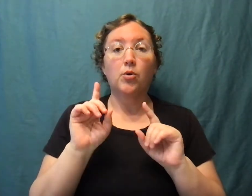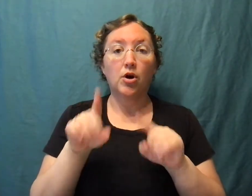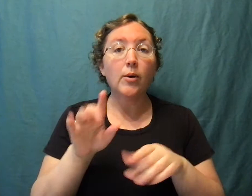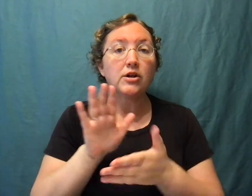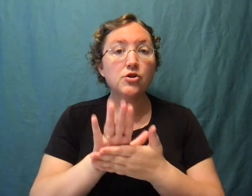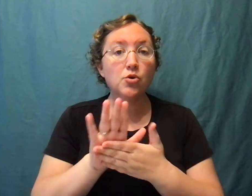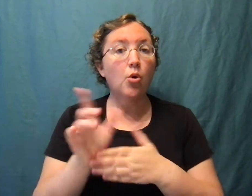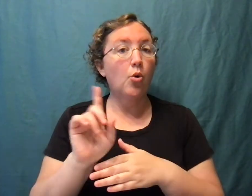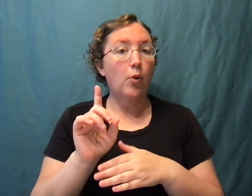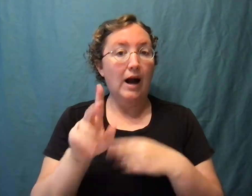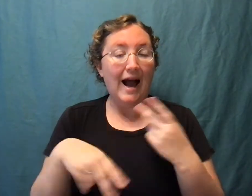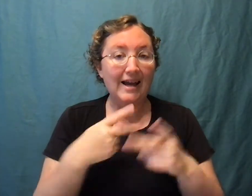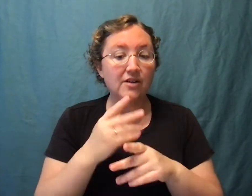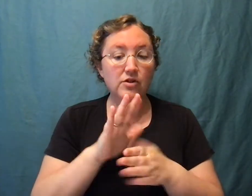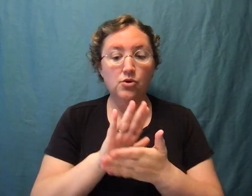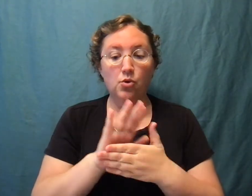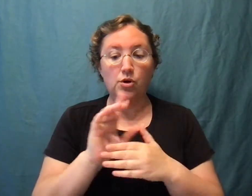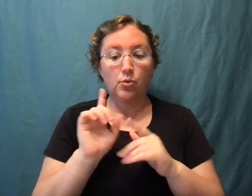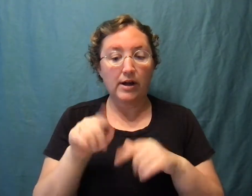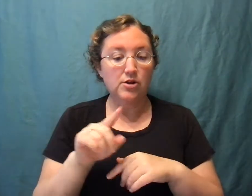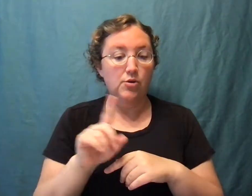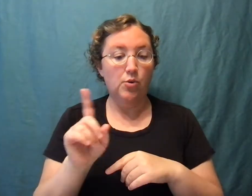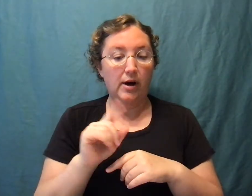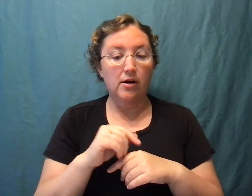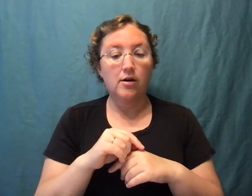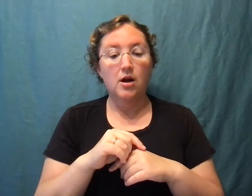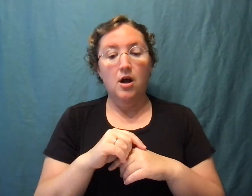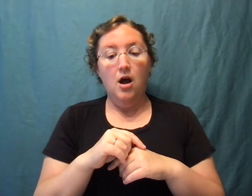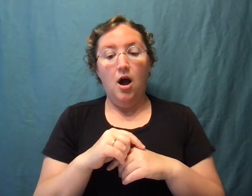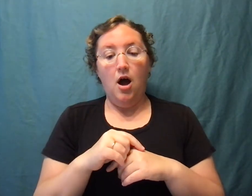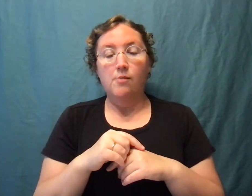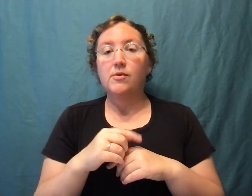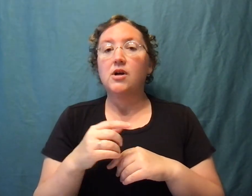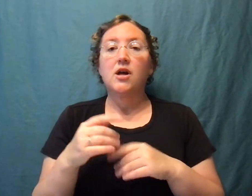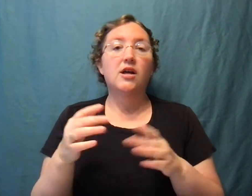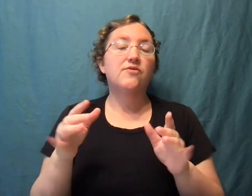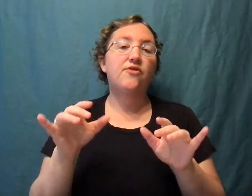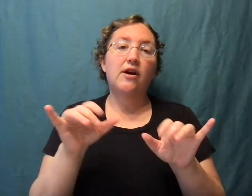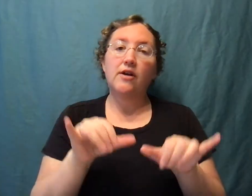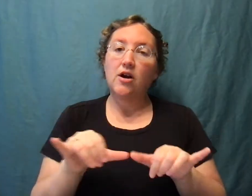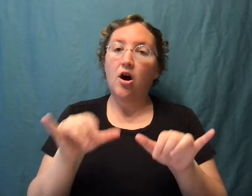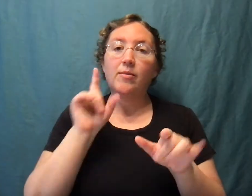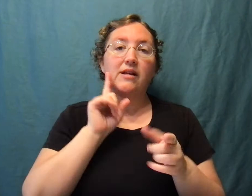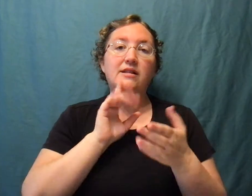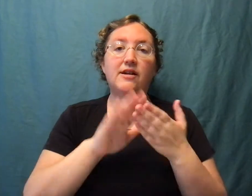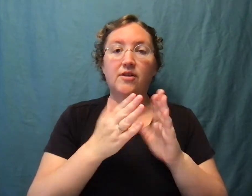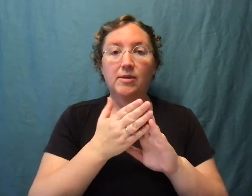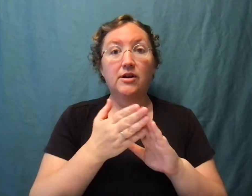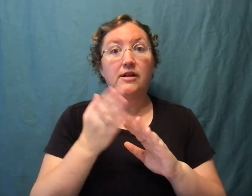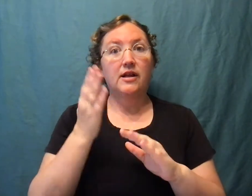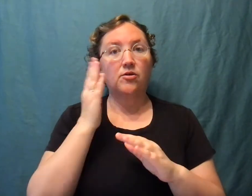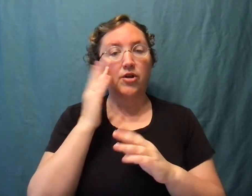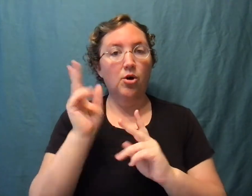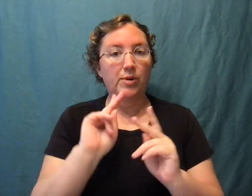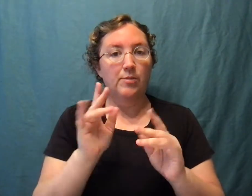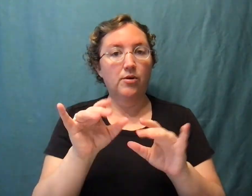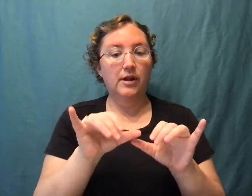going to school, what kind of a school you went to and where. It's very common in the deaf community that you'll know people in